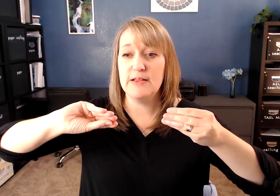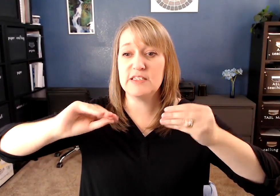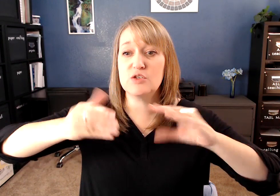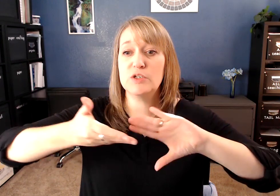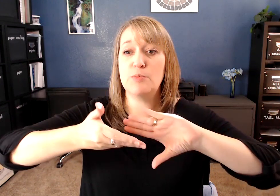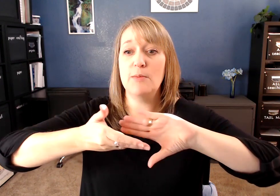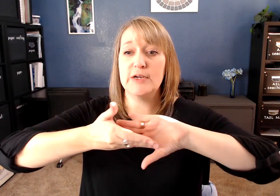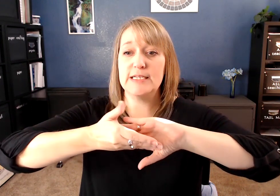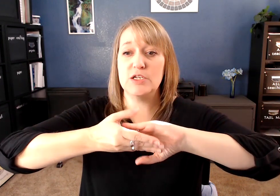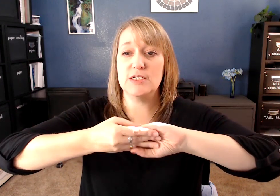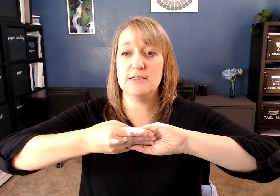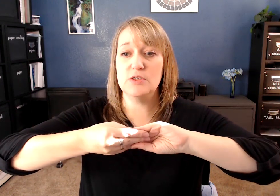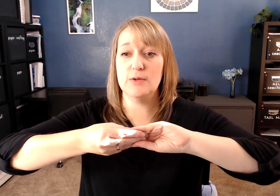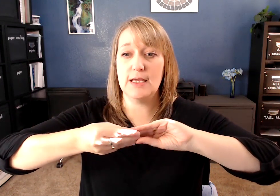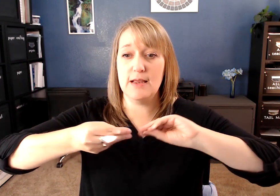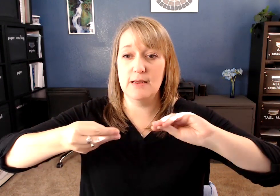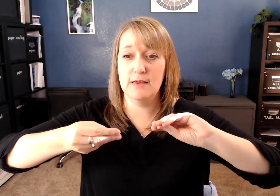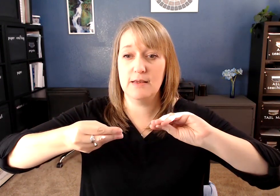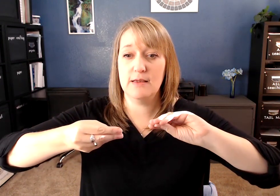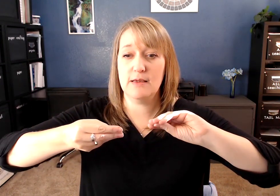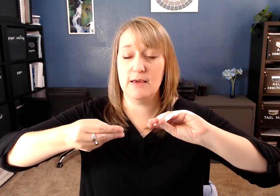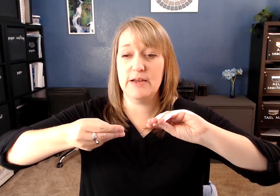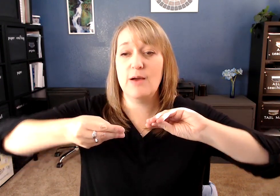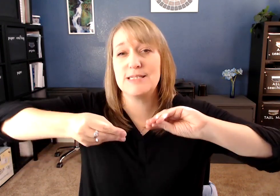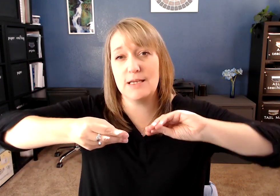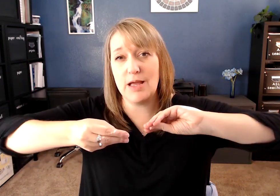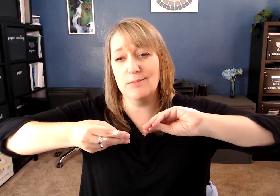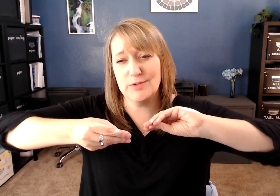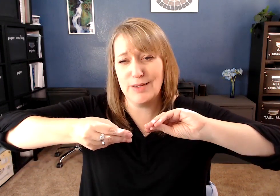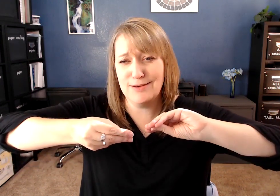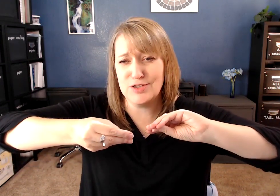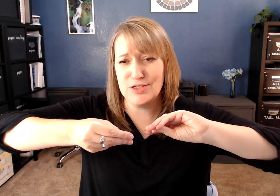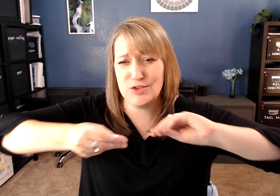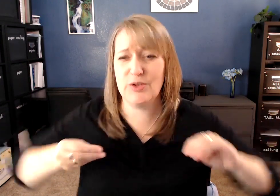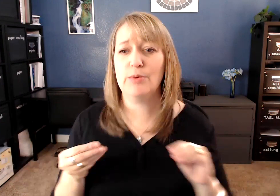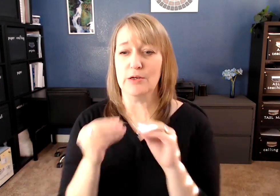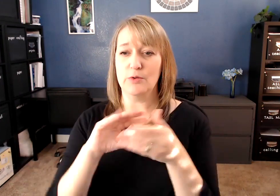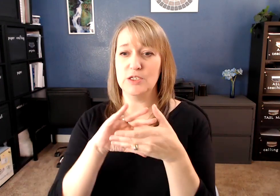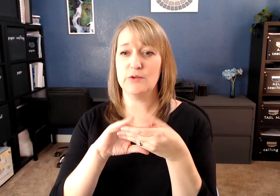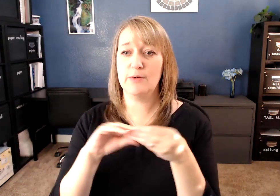then switch palm orientations and do it again. Okay, now I'm sticking my elbows way out just to show you, but you don't really do it that